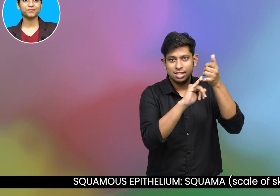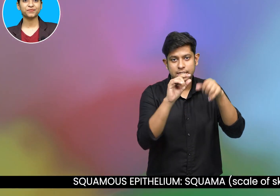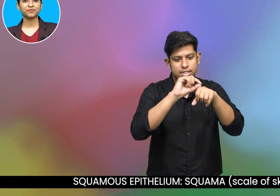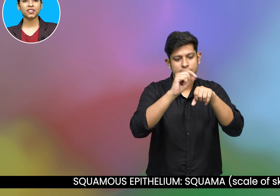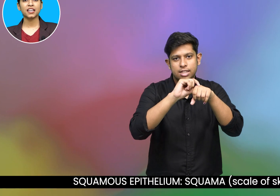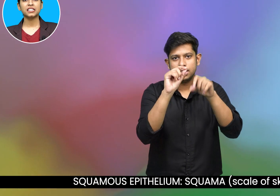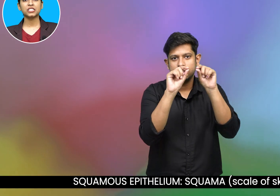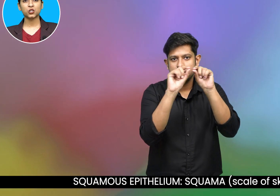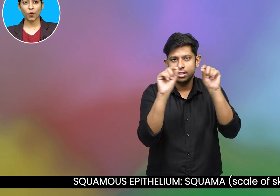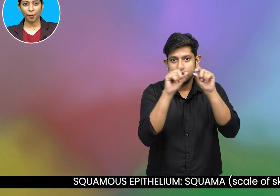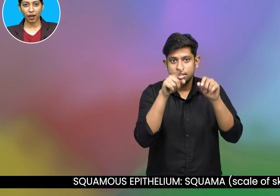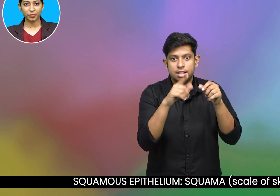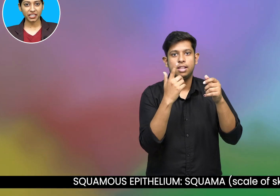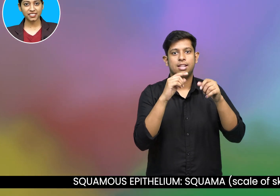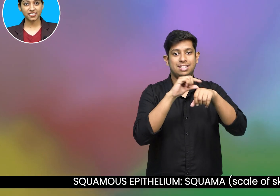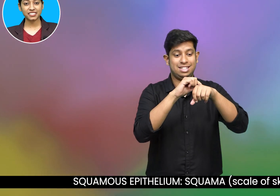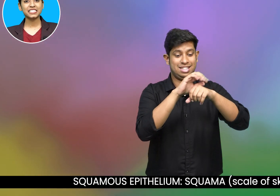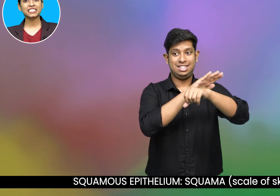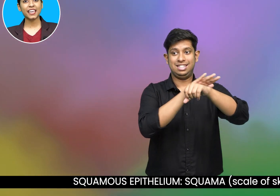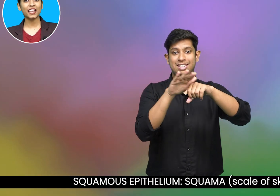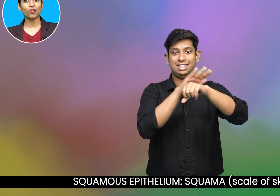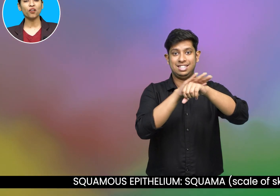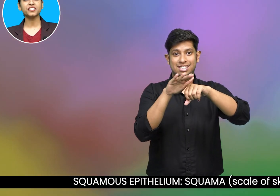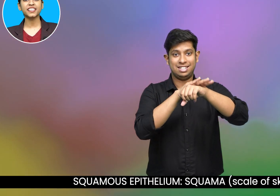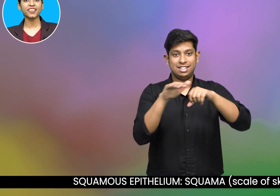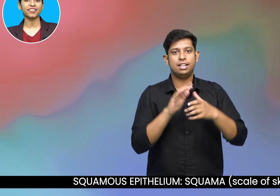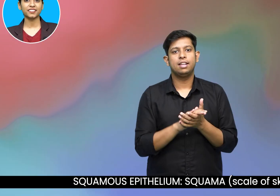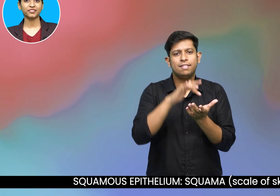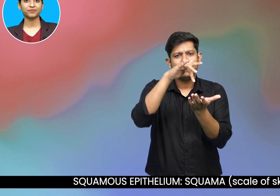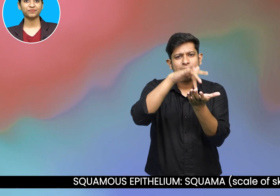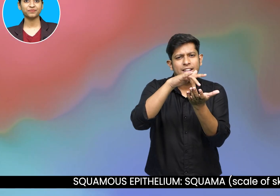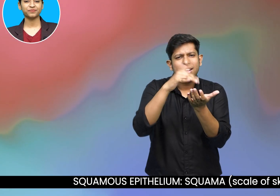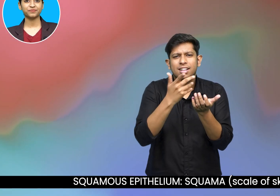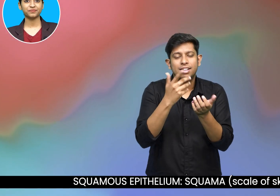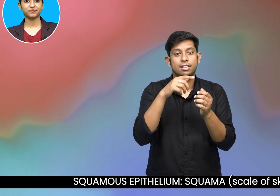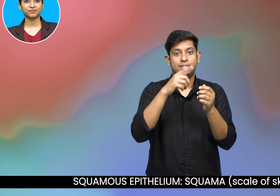epithelium. Squama means scale of skin.